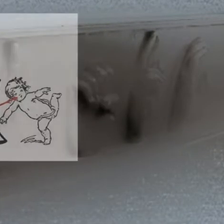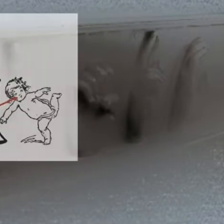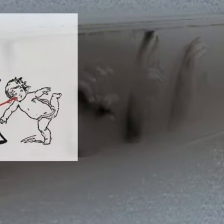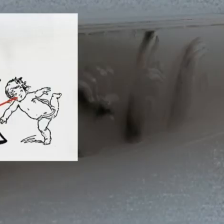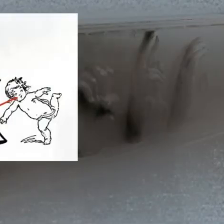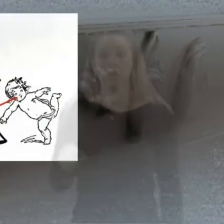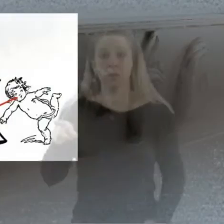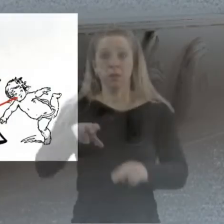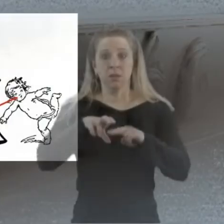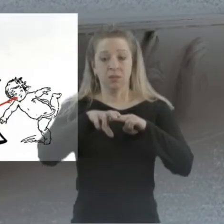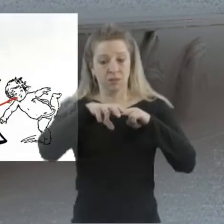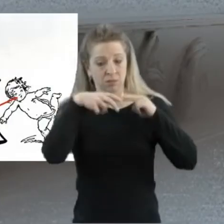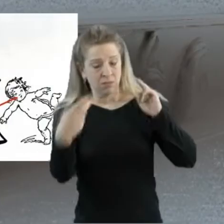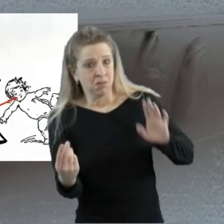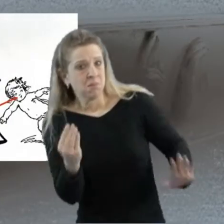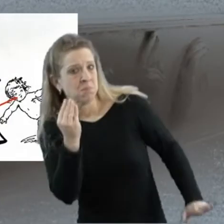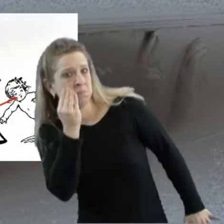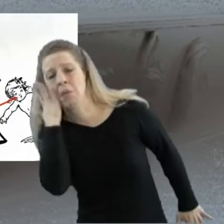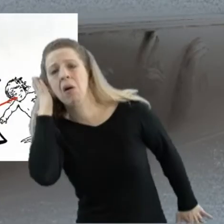His face hit the hot fireplace in the kitchen.